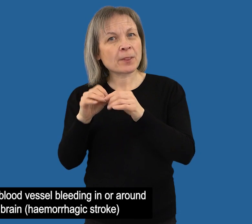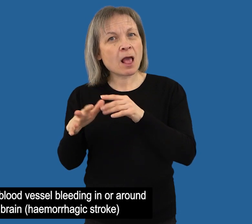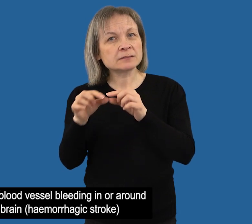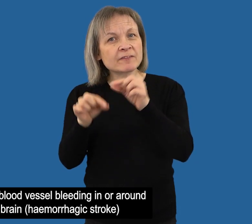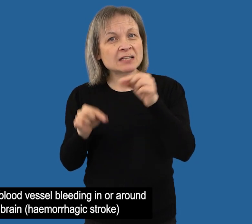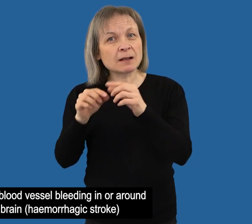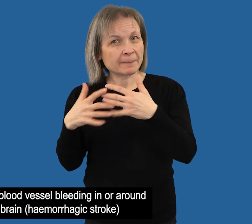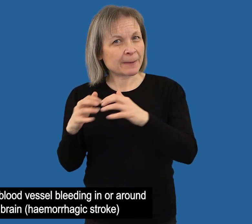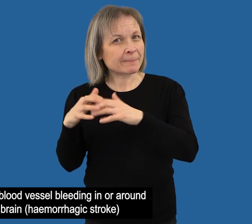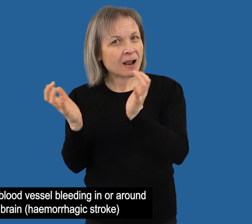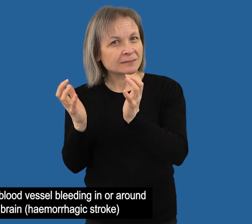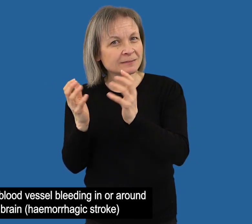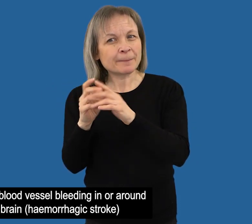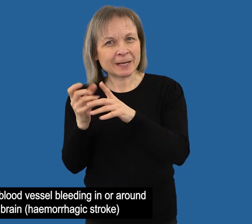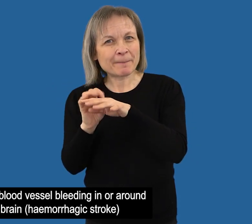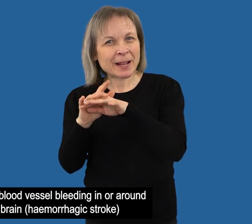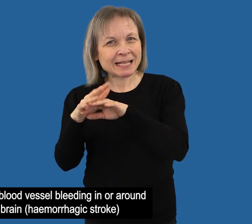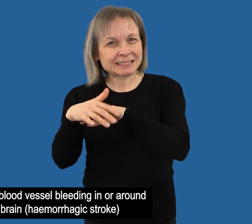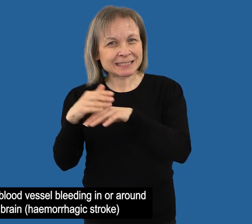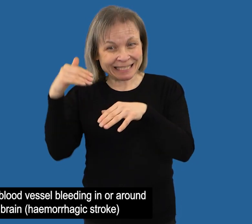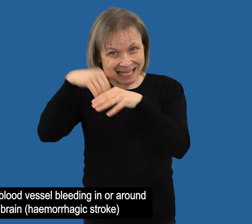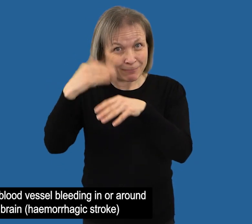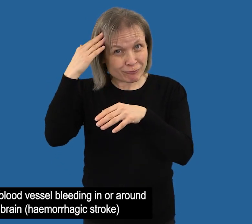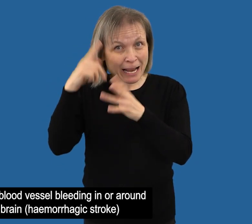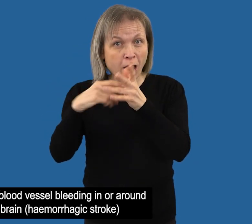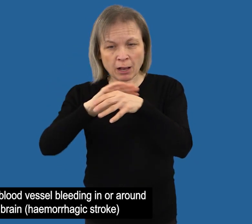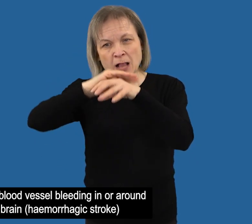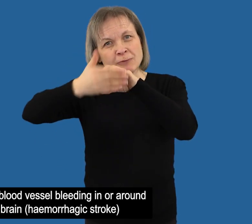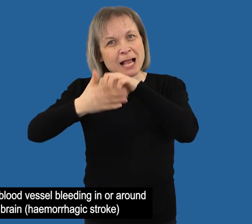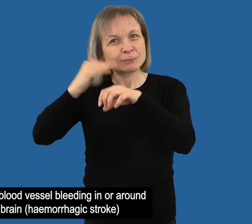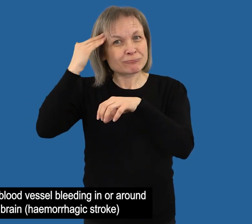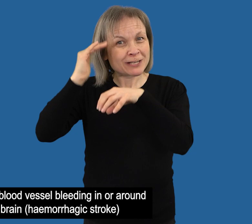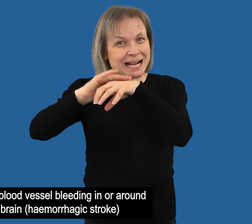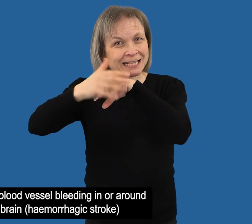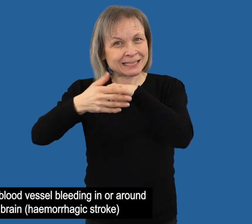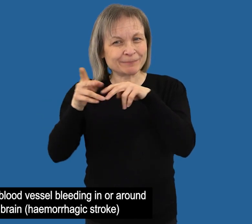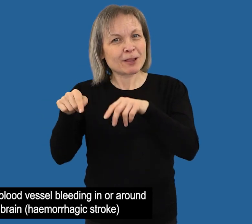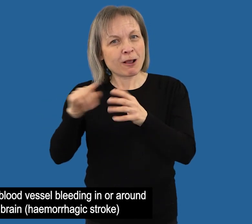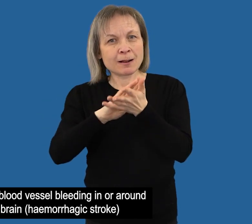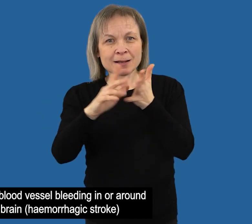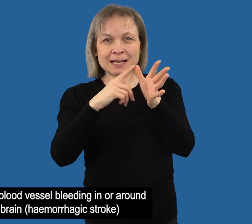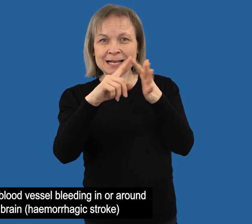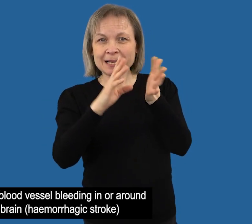A burst blood vessel bleeding in or around the brain, hemorrhagic stroke.